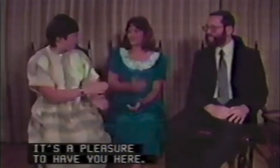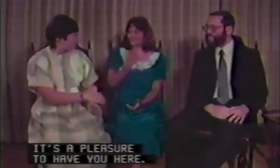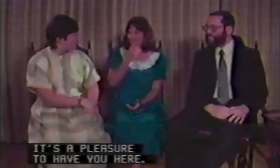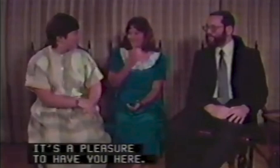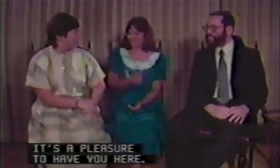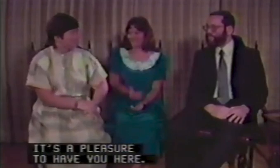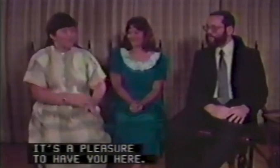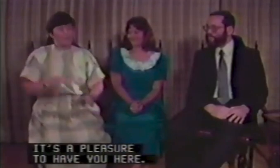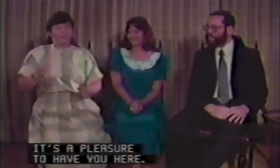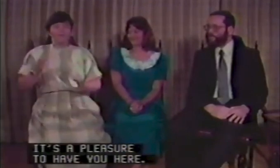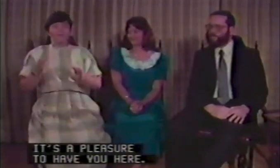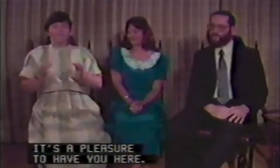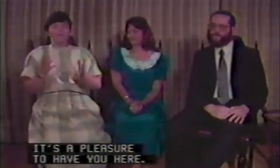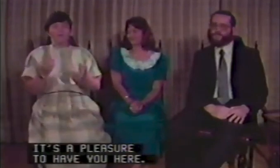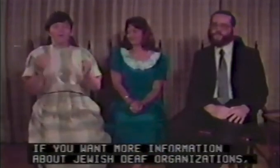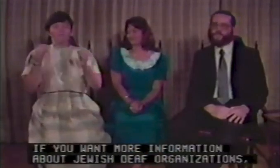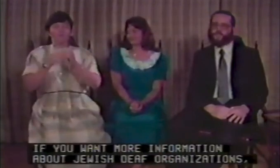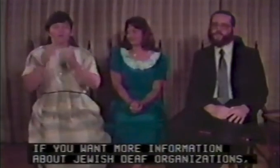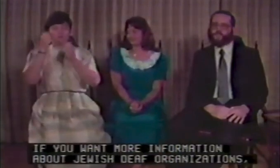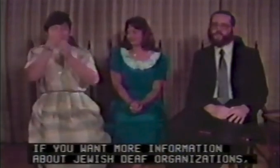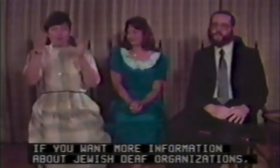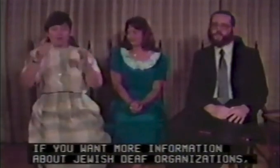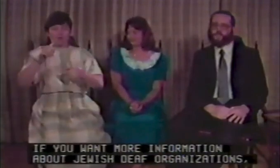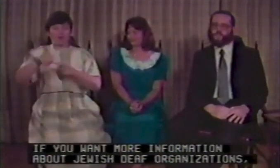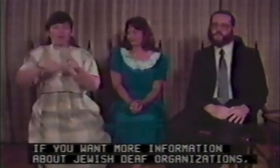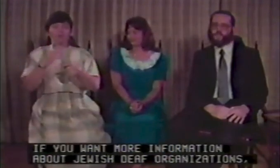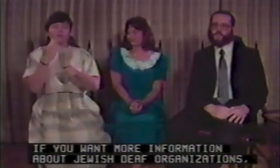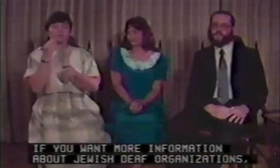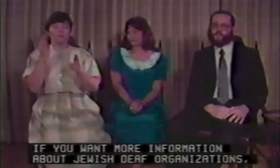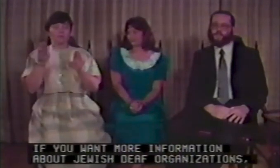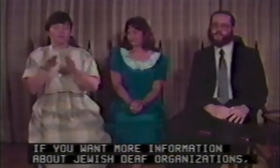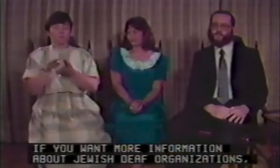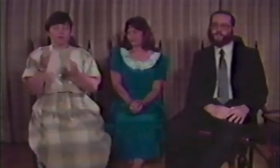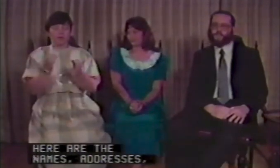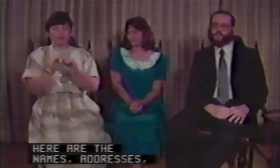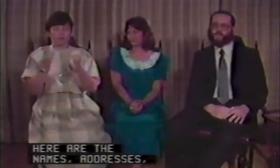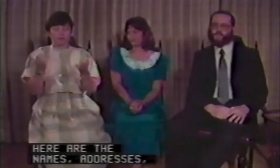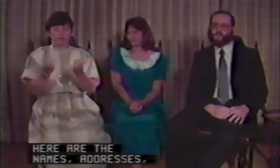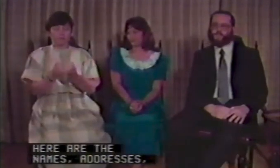Jewish Deaf Organization, here are the name, the address, and phone number of